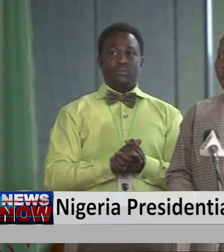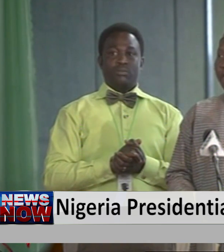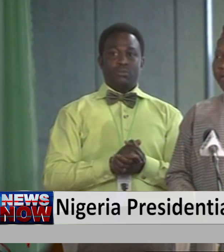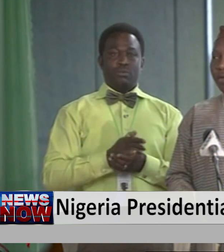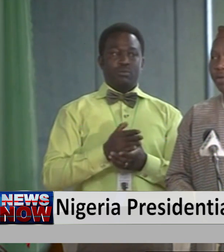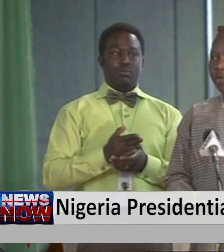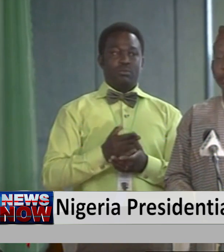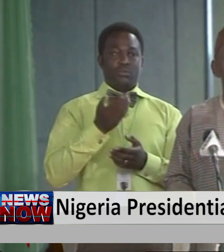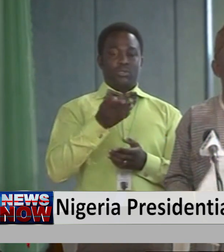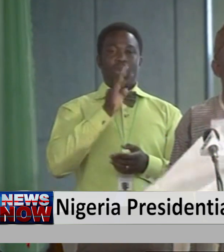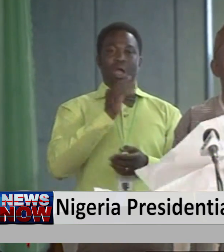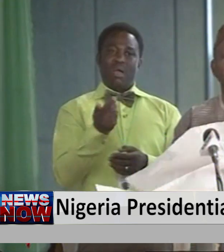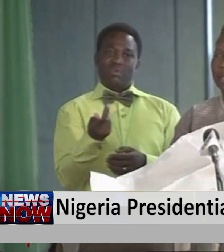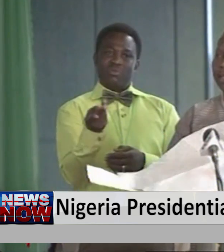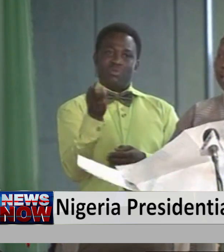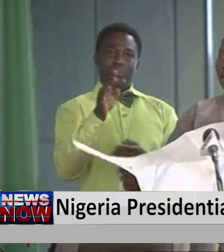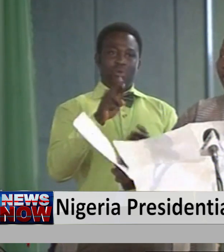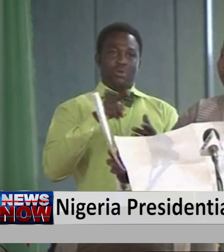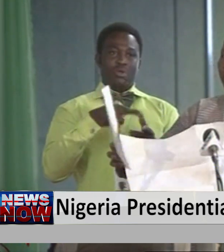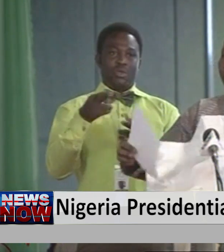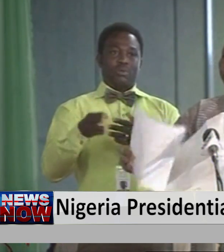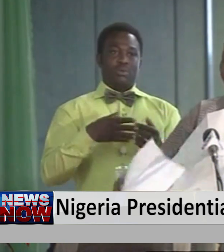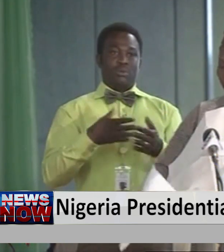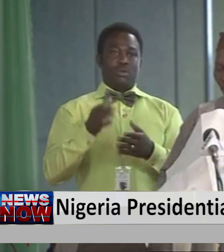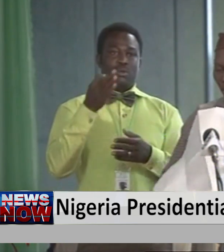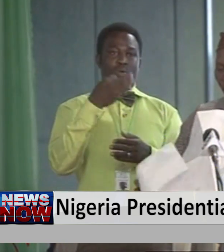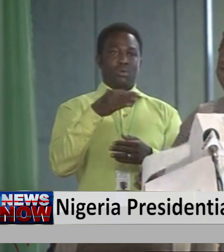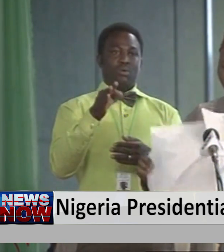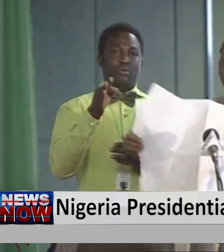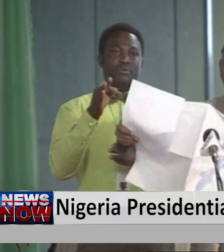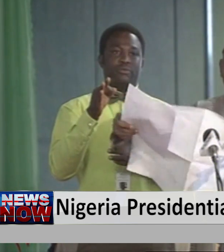There were a few reported cases of